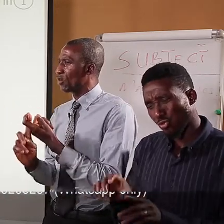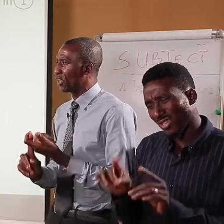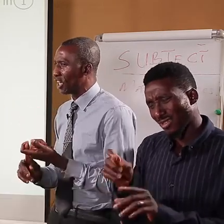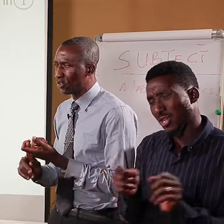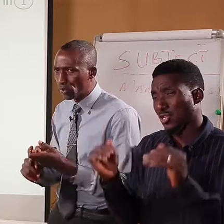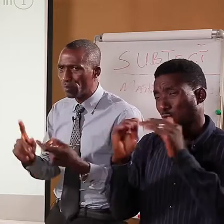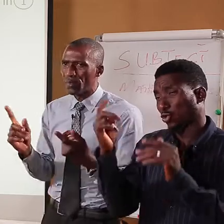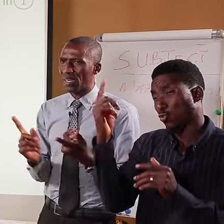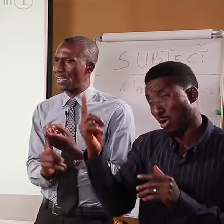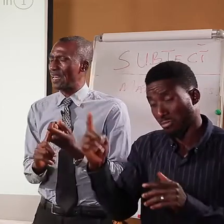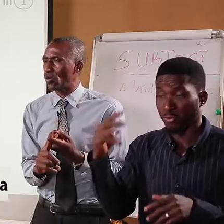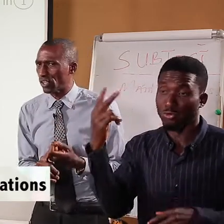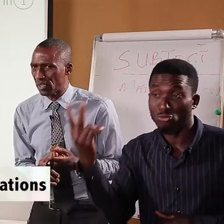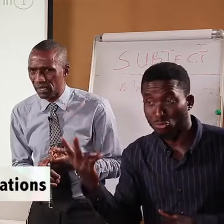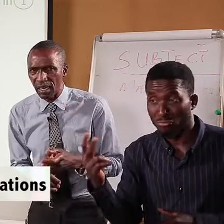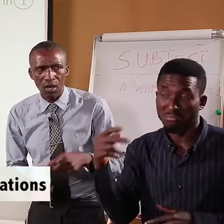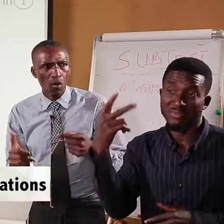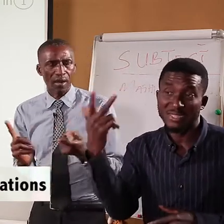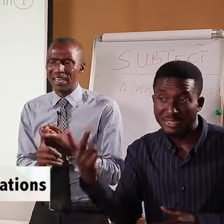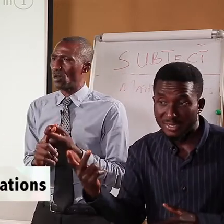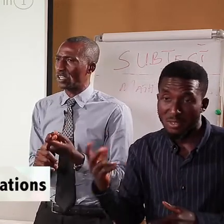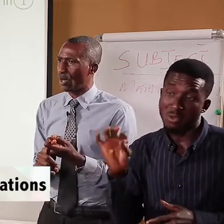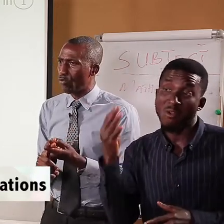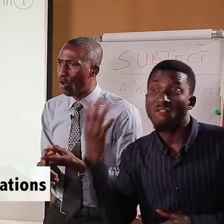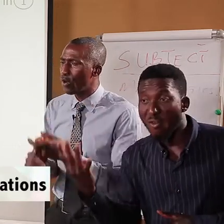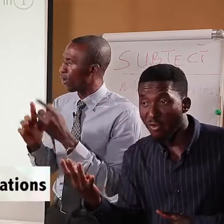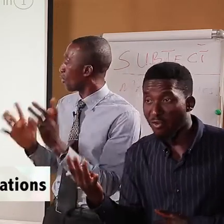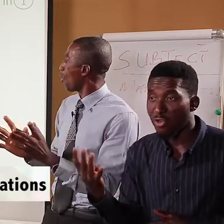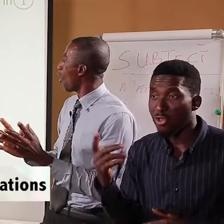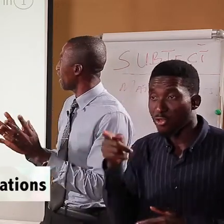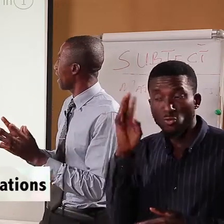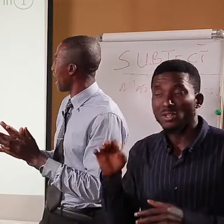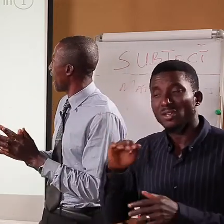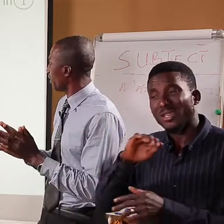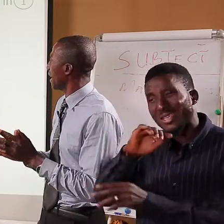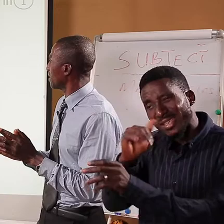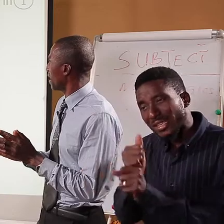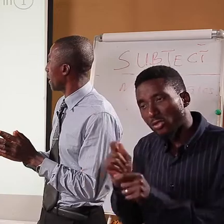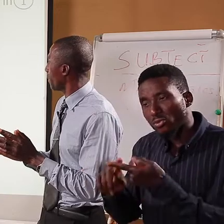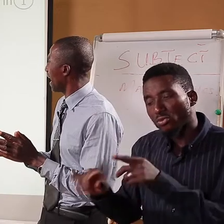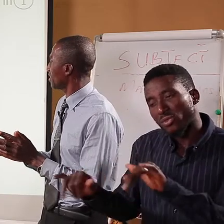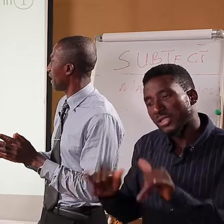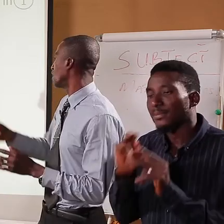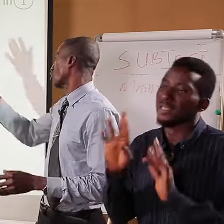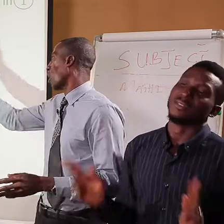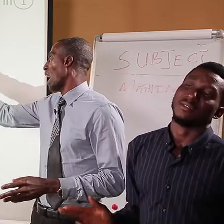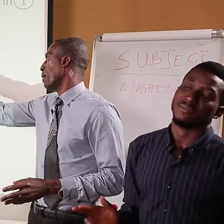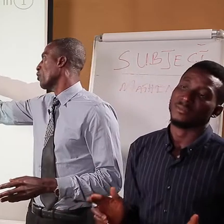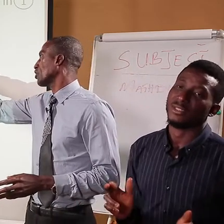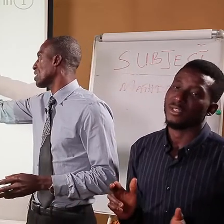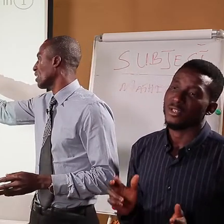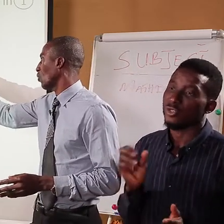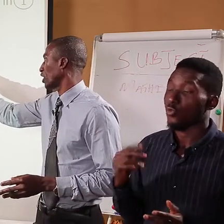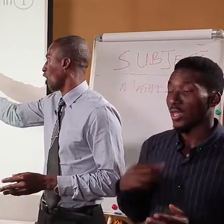either in equation 2, either in equation 3, or either equation 4. You all arrive at the same answer. So I